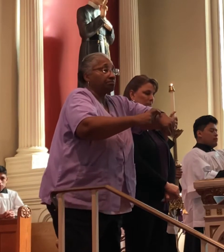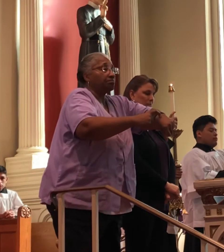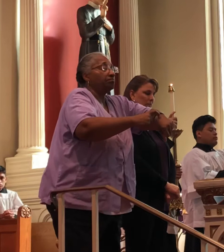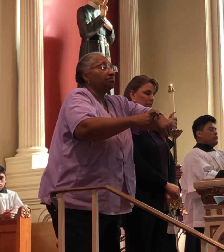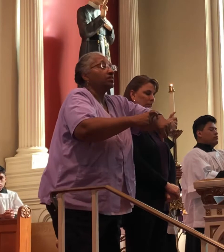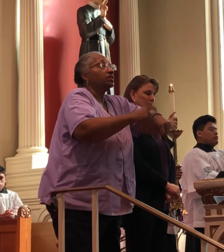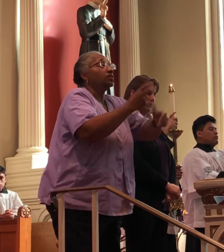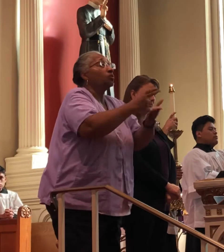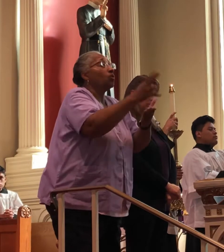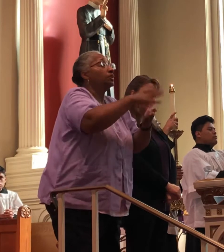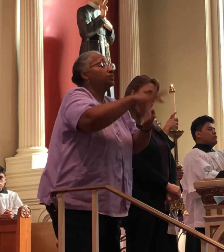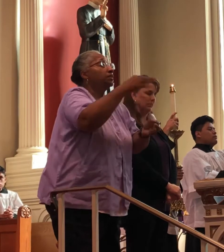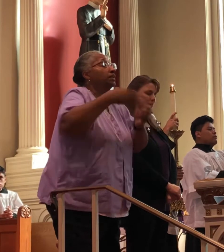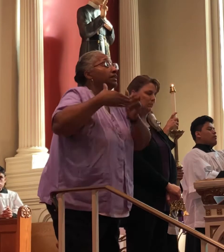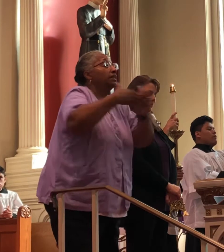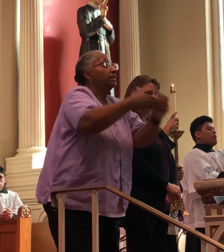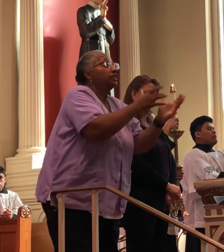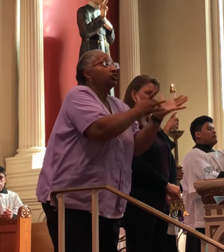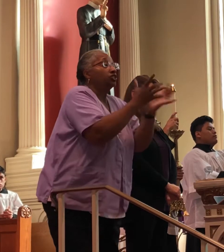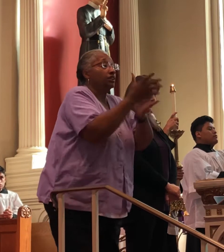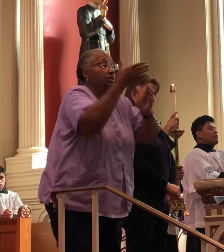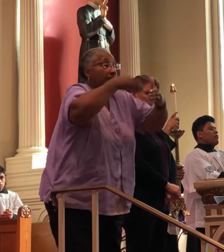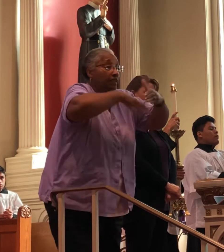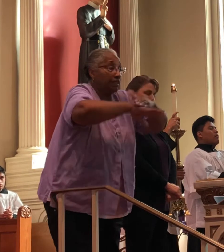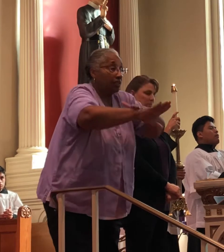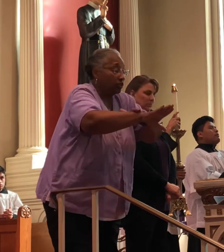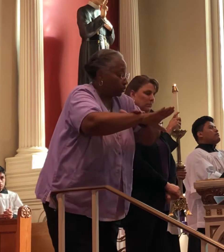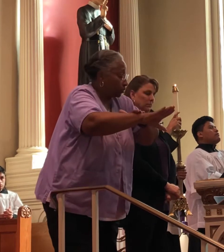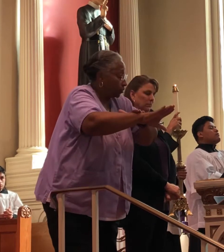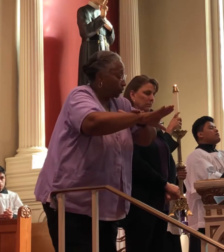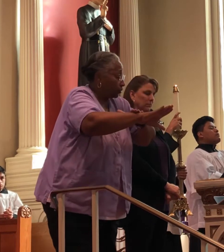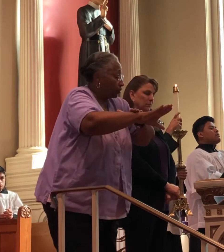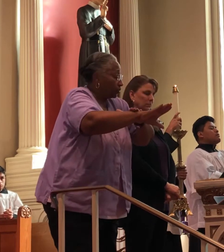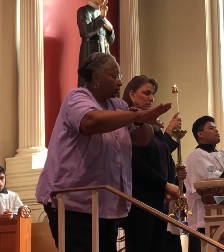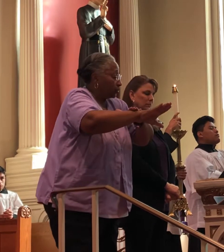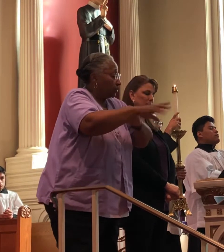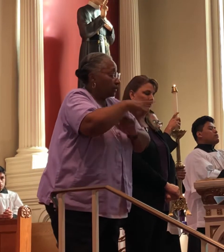led by the Spirit into the desert to be tempted by the devil.